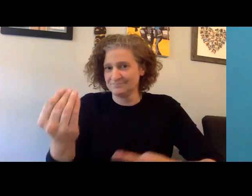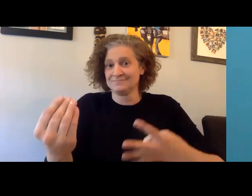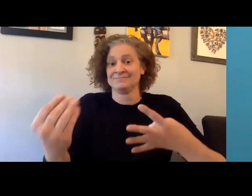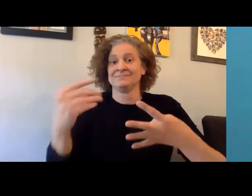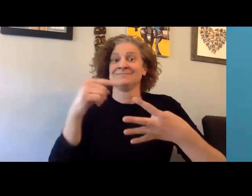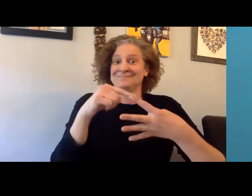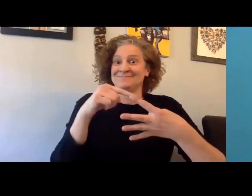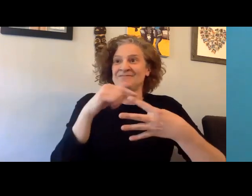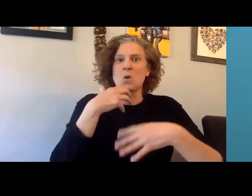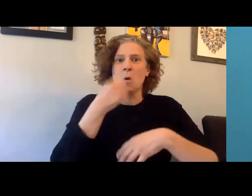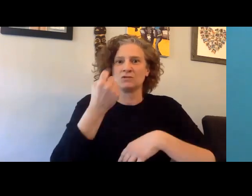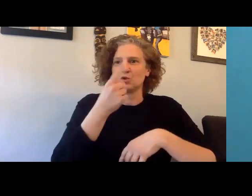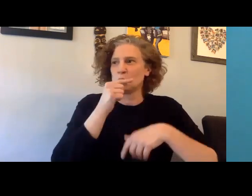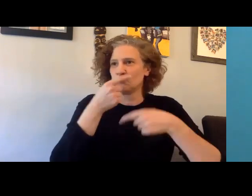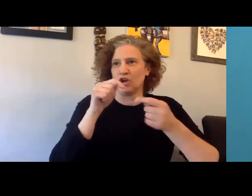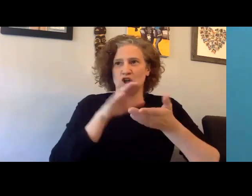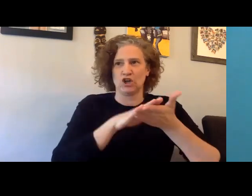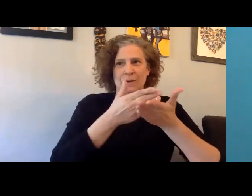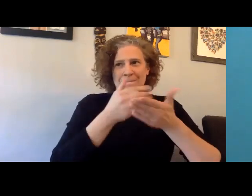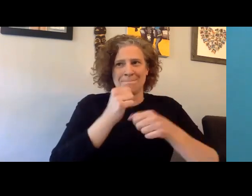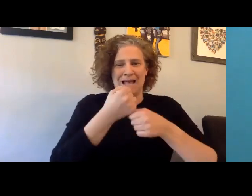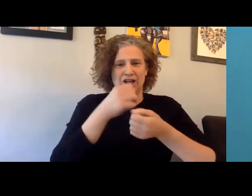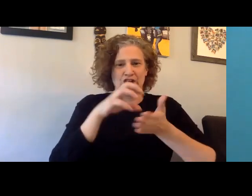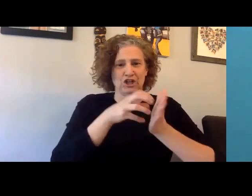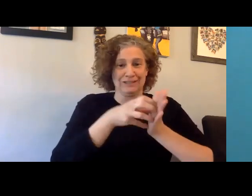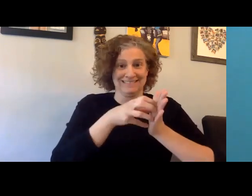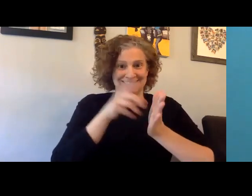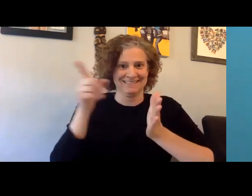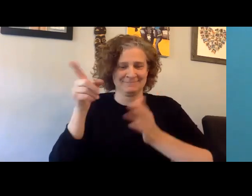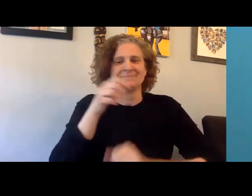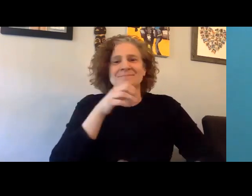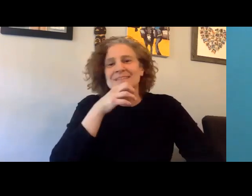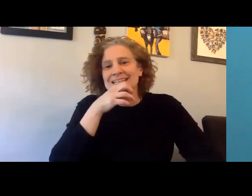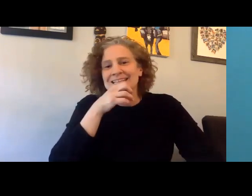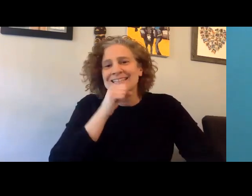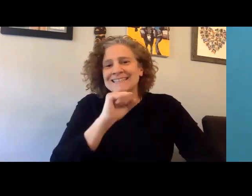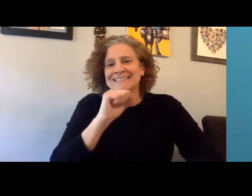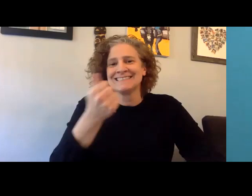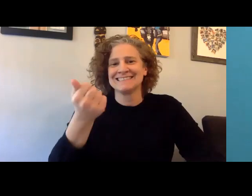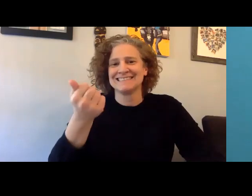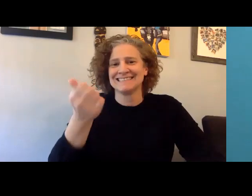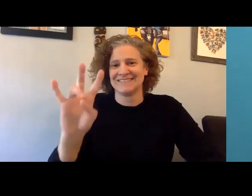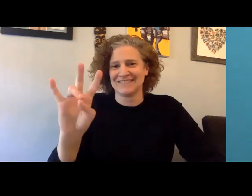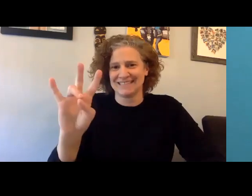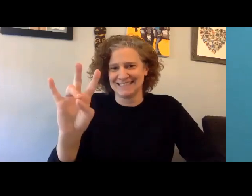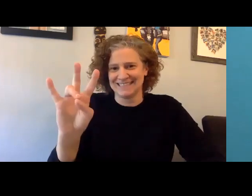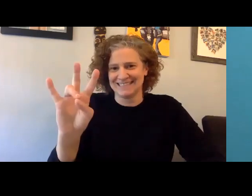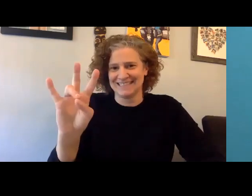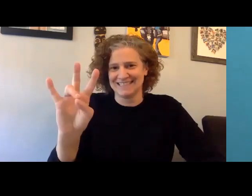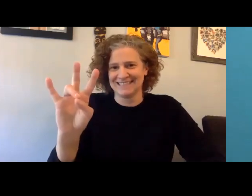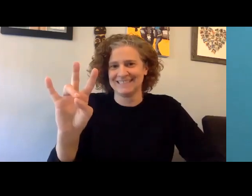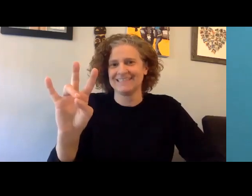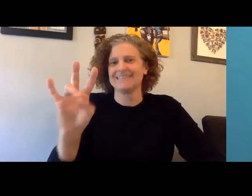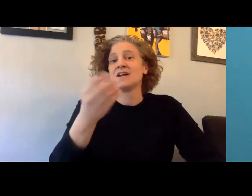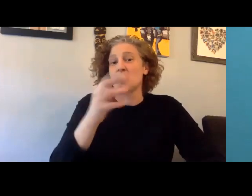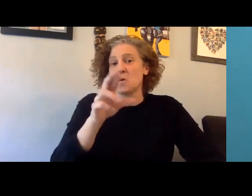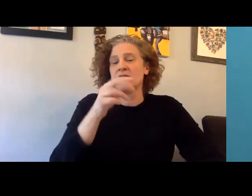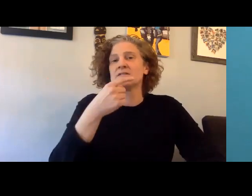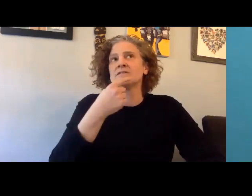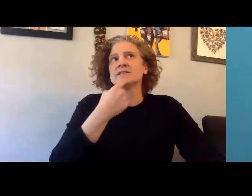14. And my oldest one, who's trying to cook, who's trying to make the cookies over here, is age